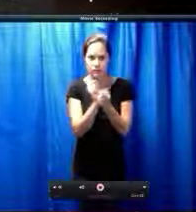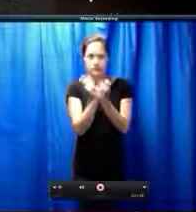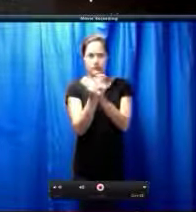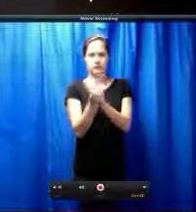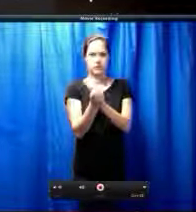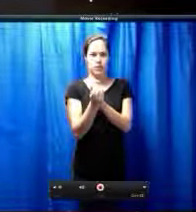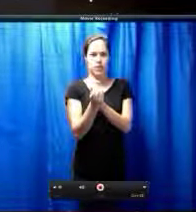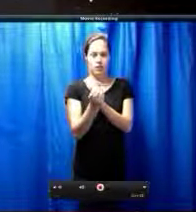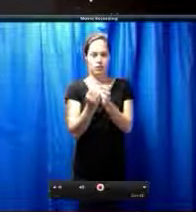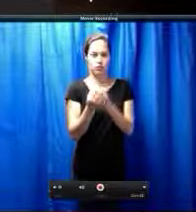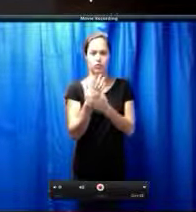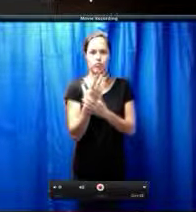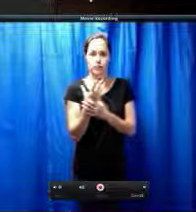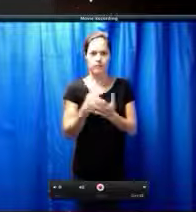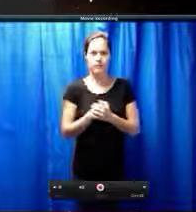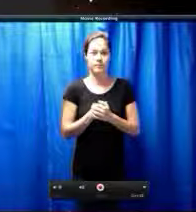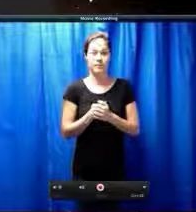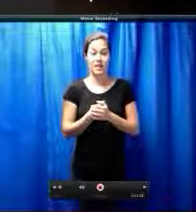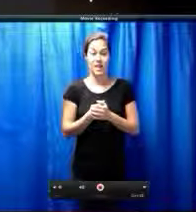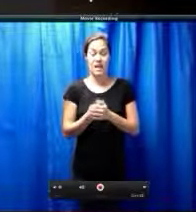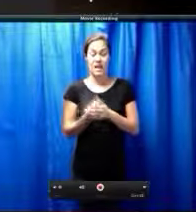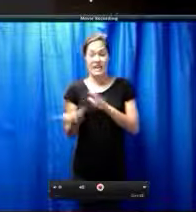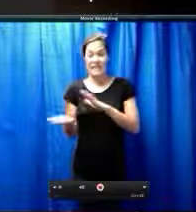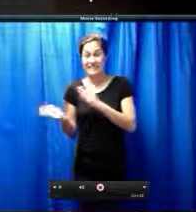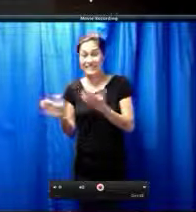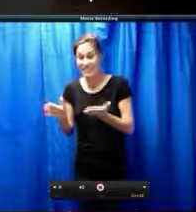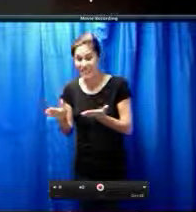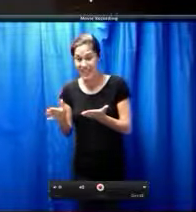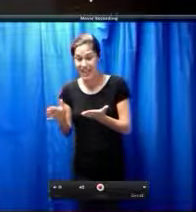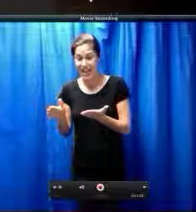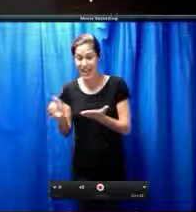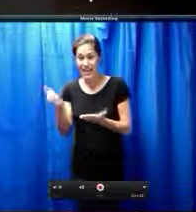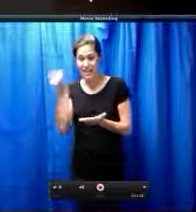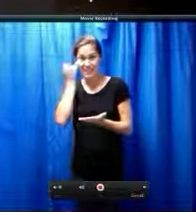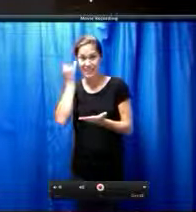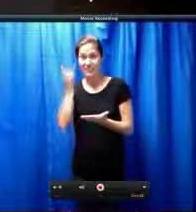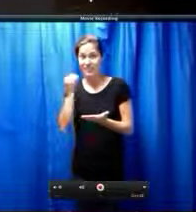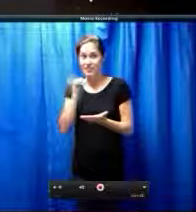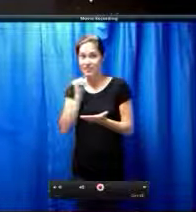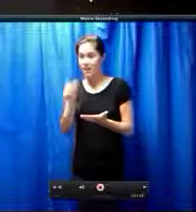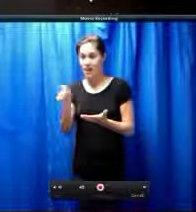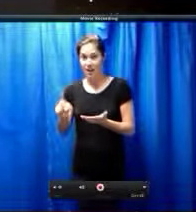divide when they're needed and they die when they're not needed. But when we have an abnormal